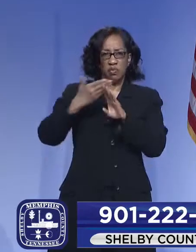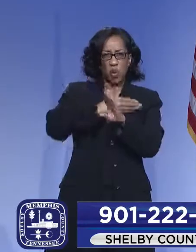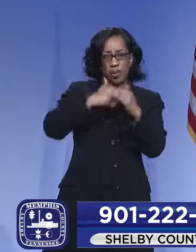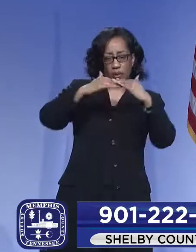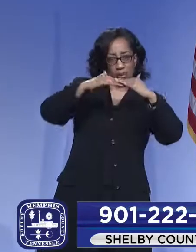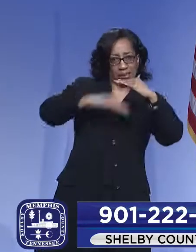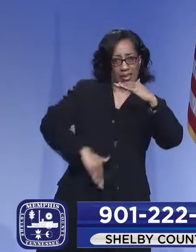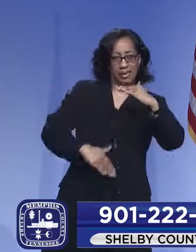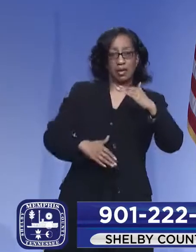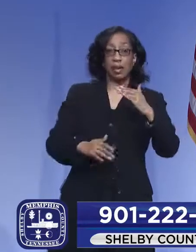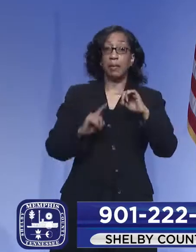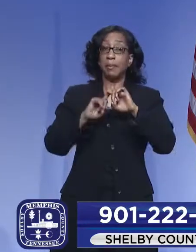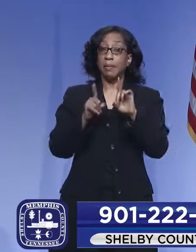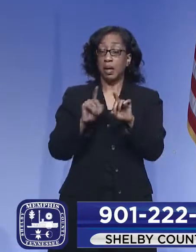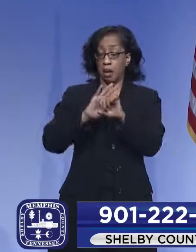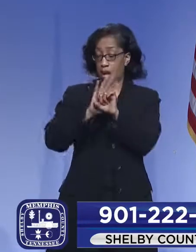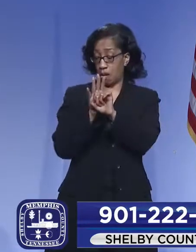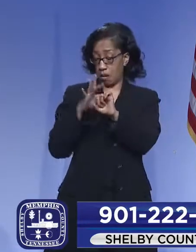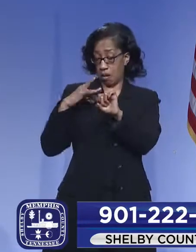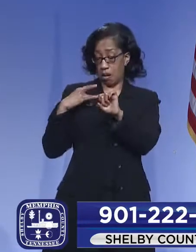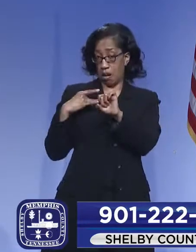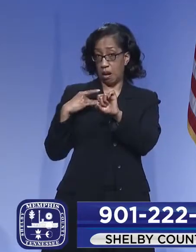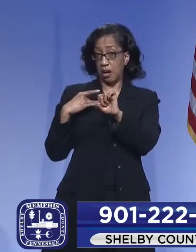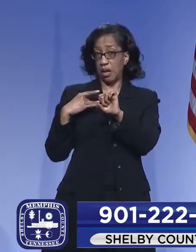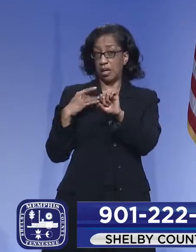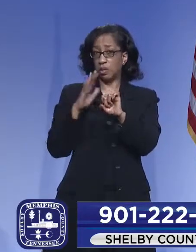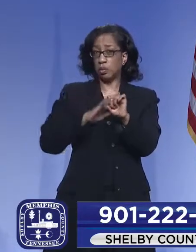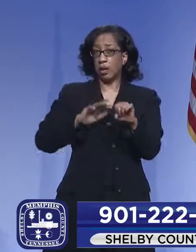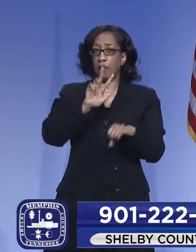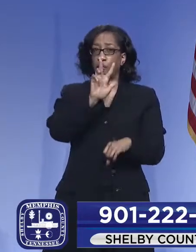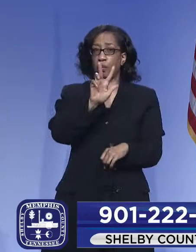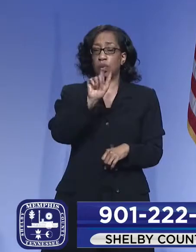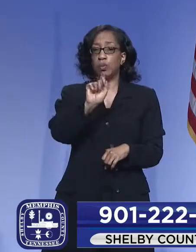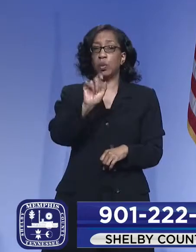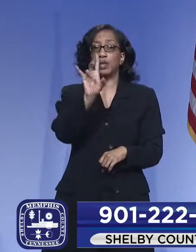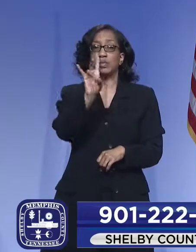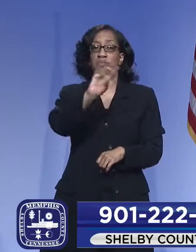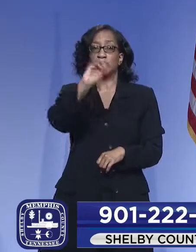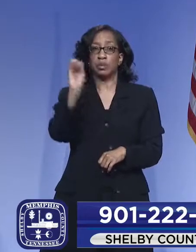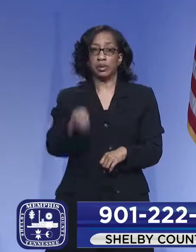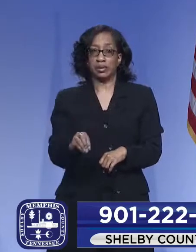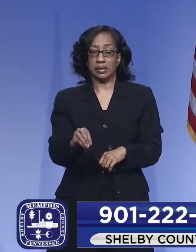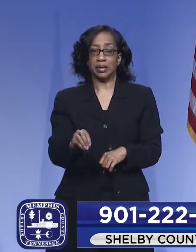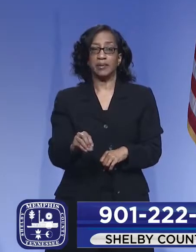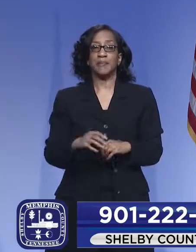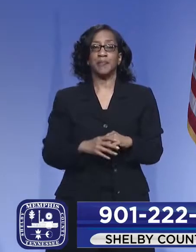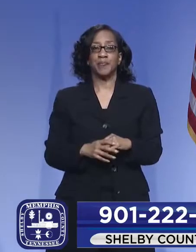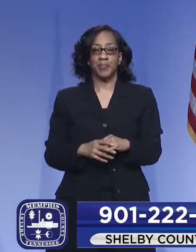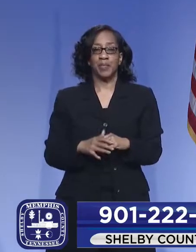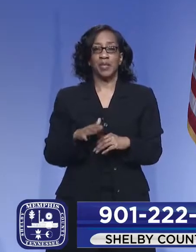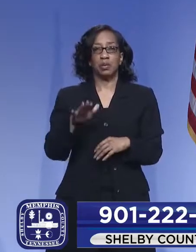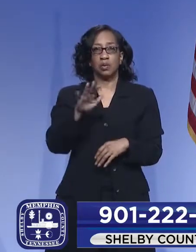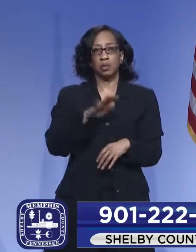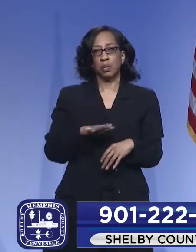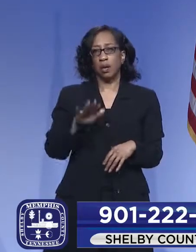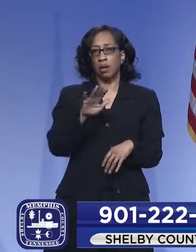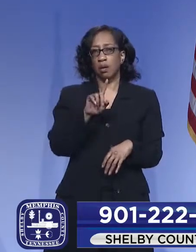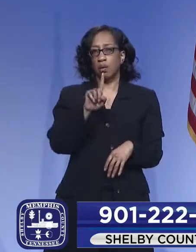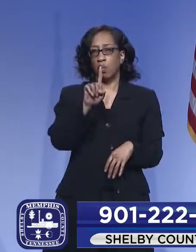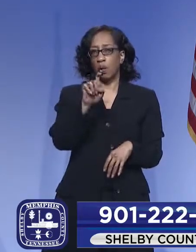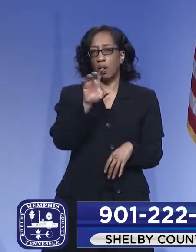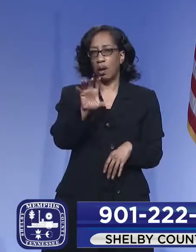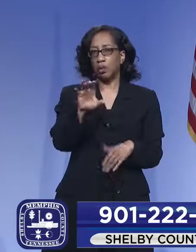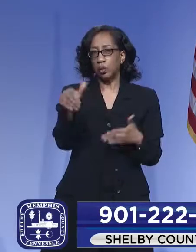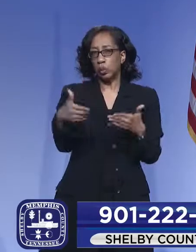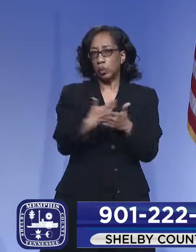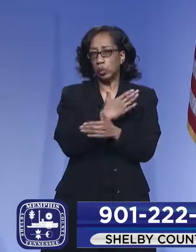rate remains low. It's about 3.7% coming into this morning, and we're averaging around 100 new cases